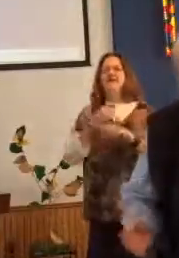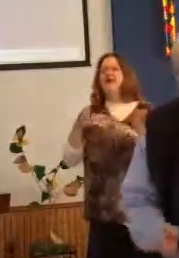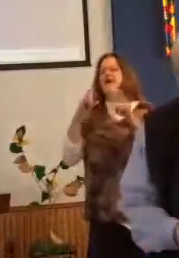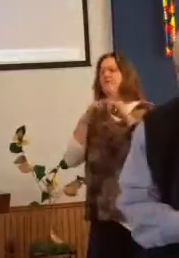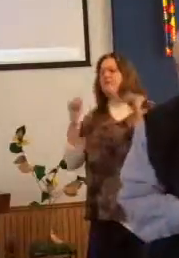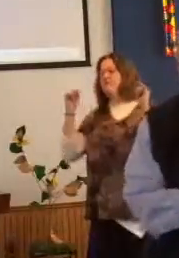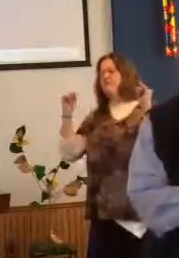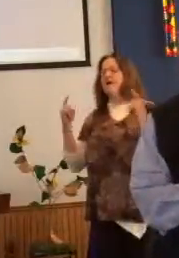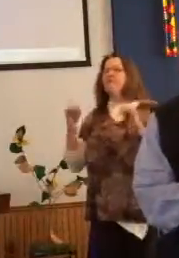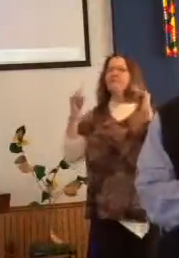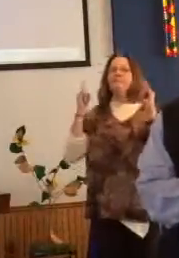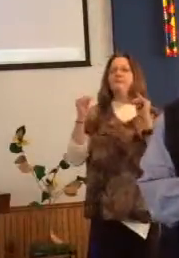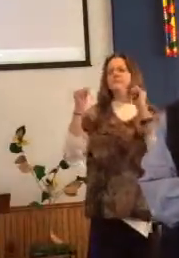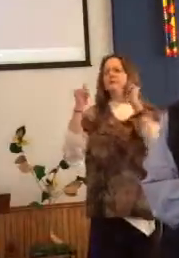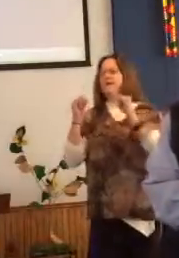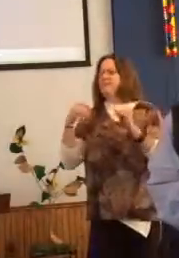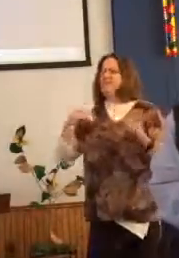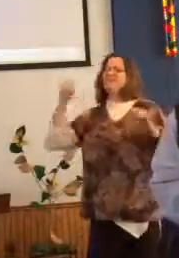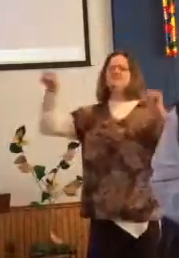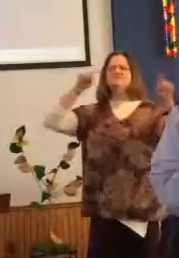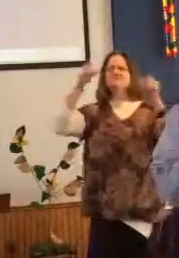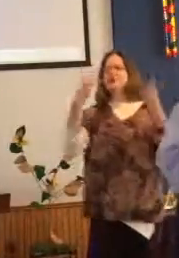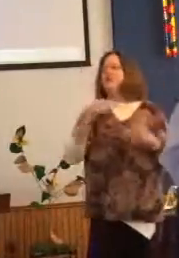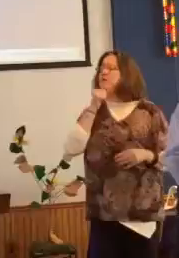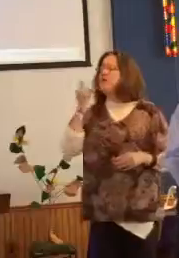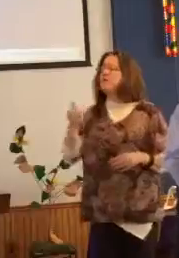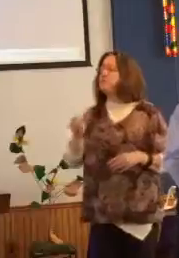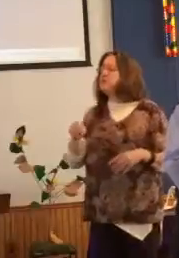were plentiful, although we didn't always need one.